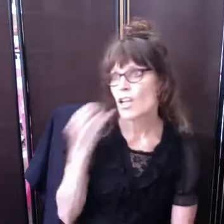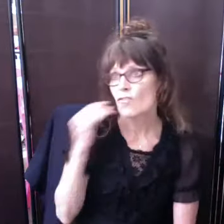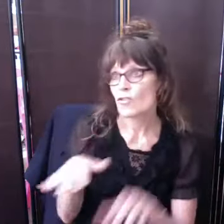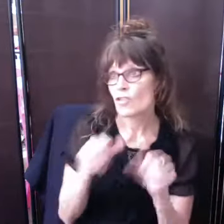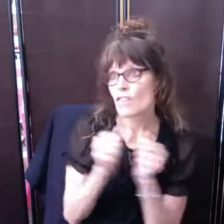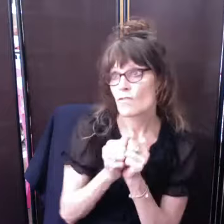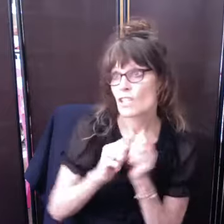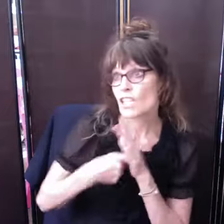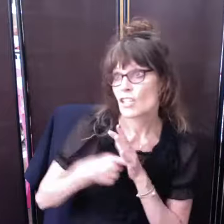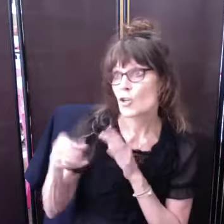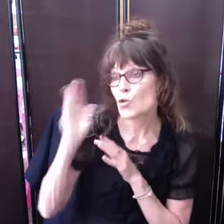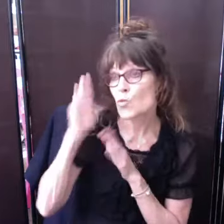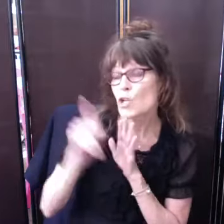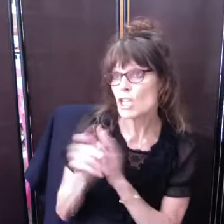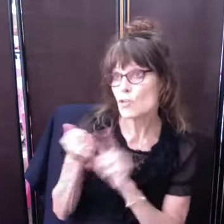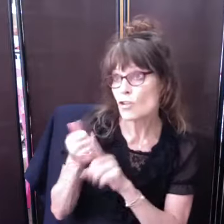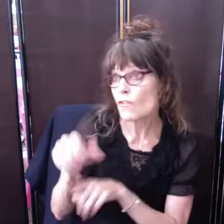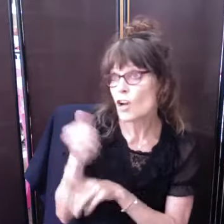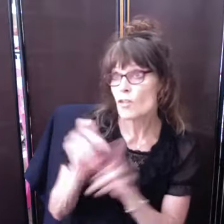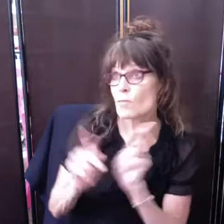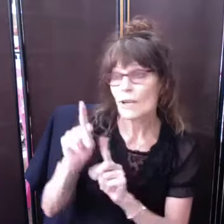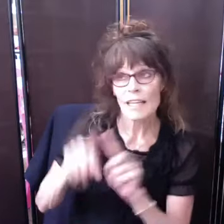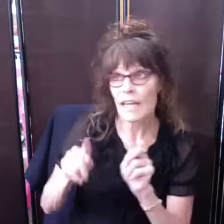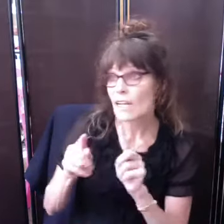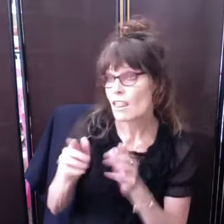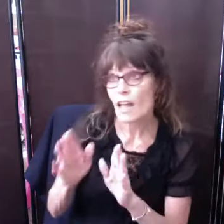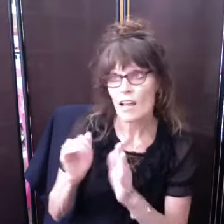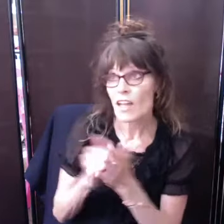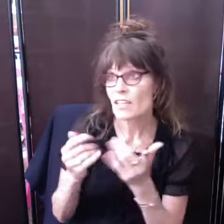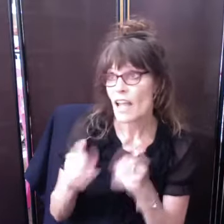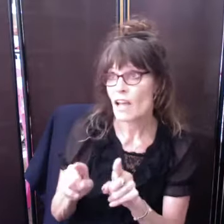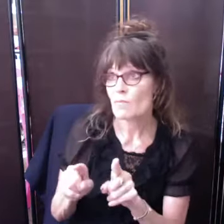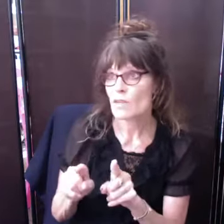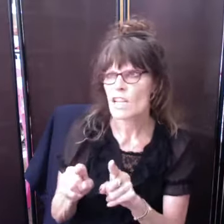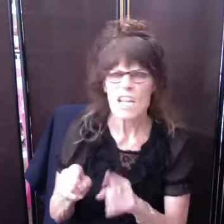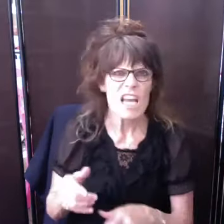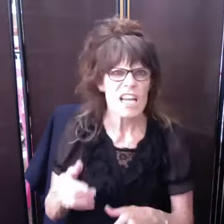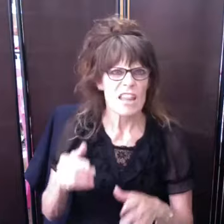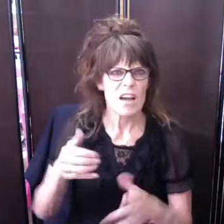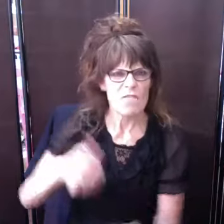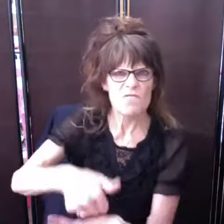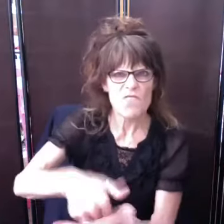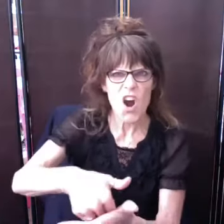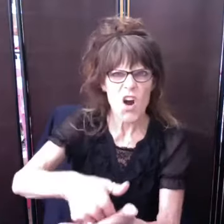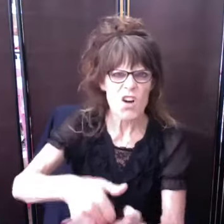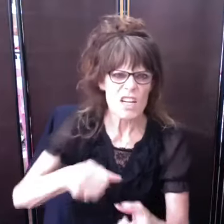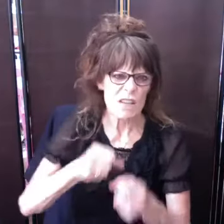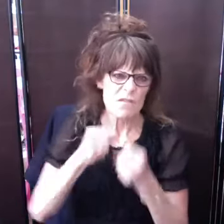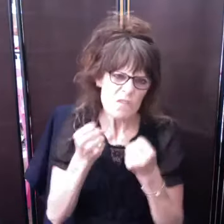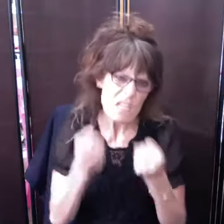to kill yourself or somebody else, and I can't let that happen. And I rip the telephone out of the wall and tell her I'll strangle her with the cord if she doesn't give me my car keys. That's what came